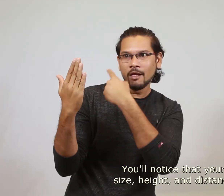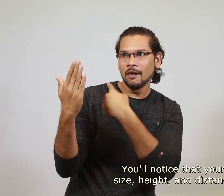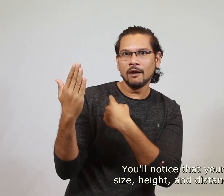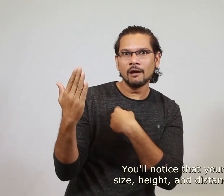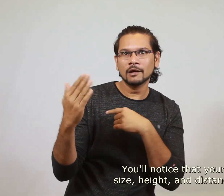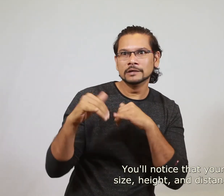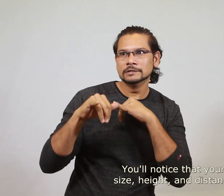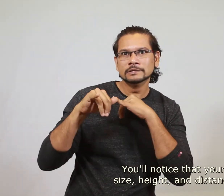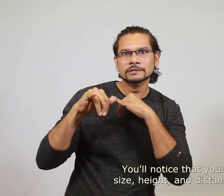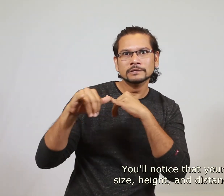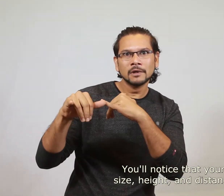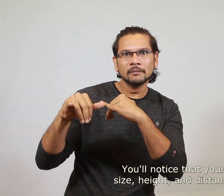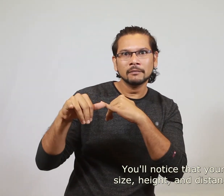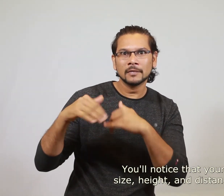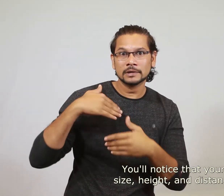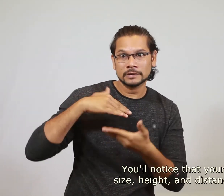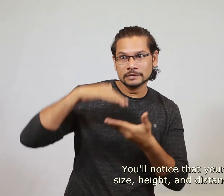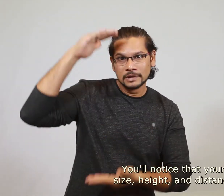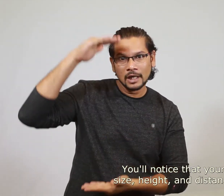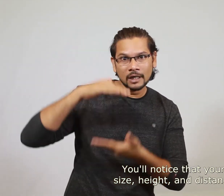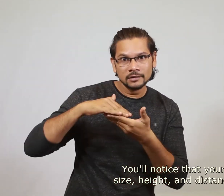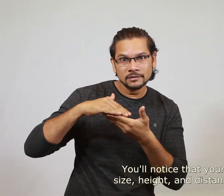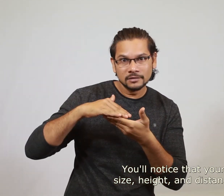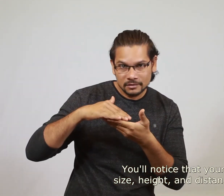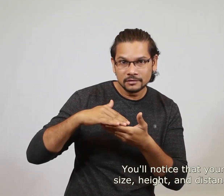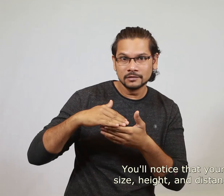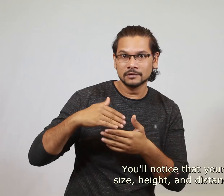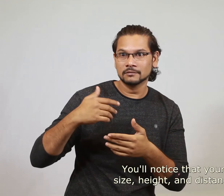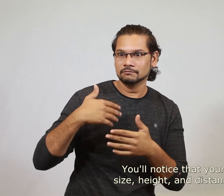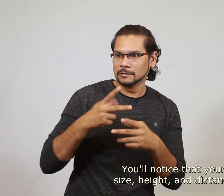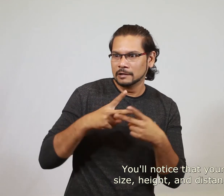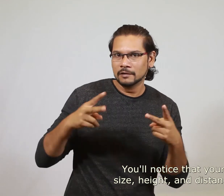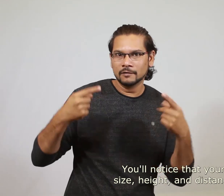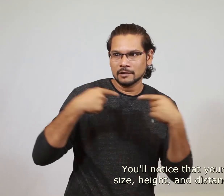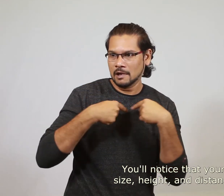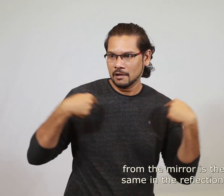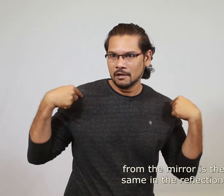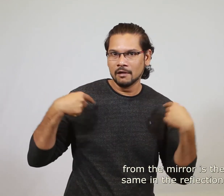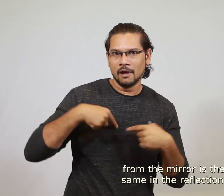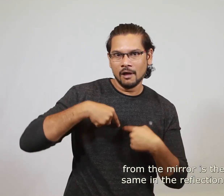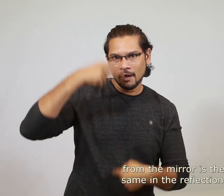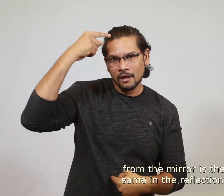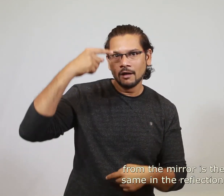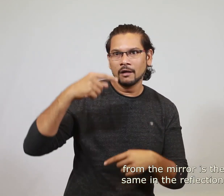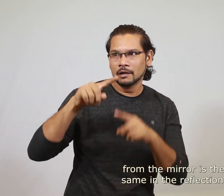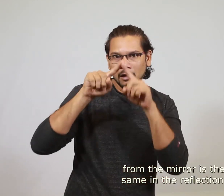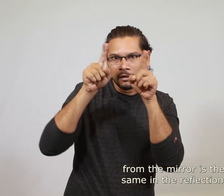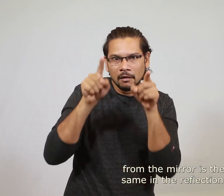you'll notice that your size, height, and distance from the mirror is the same in